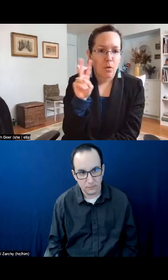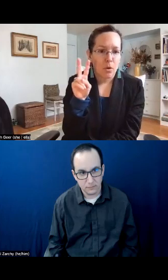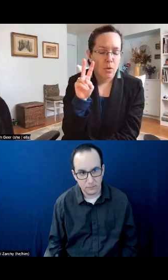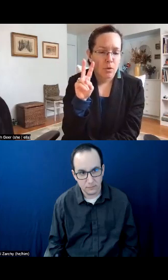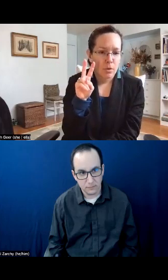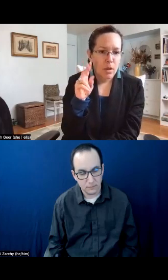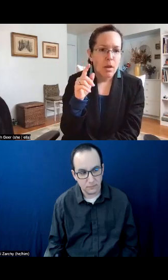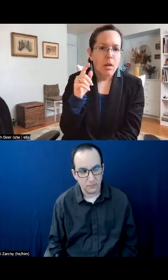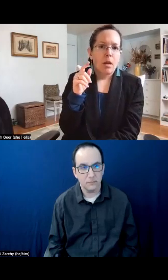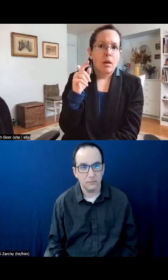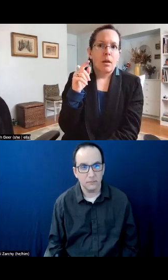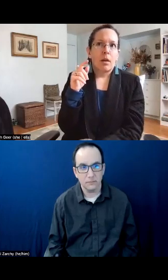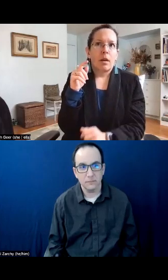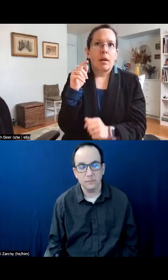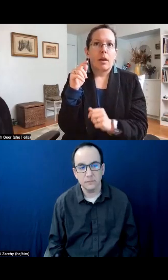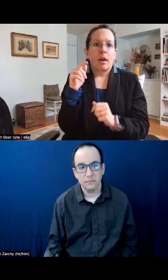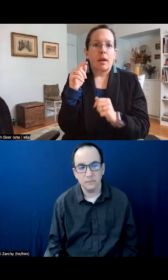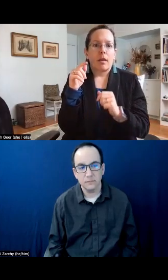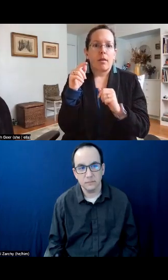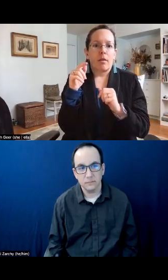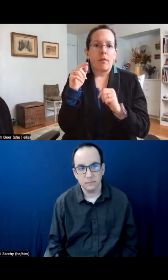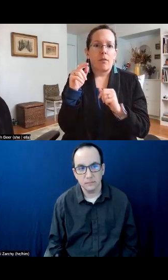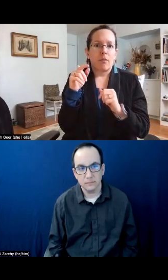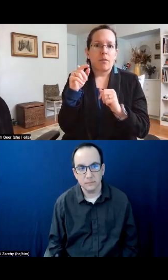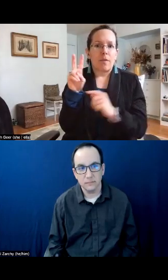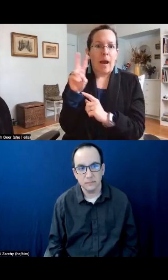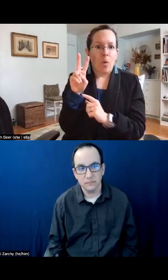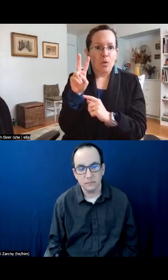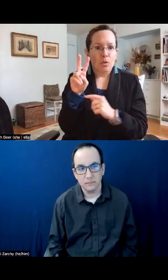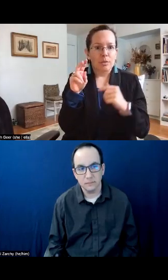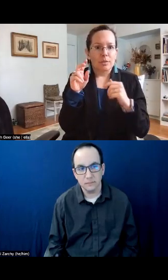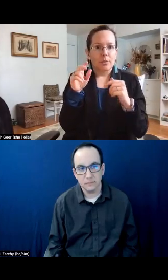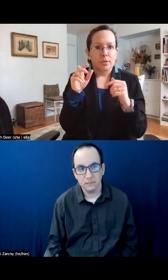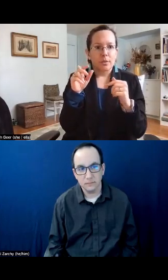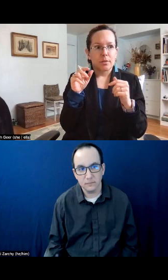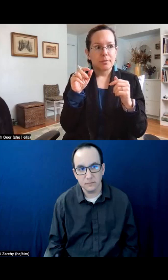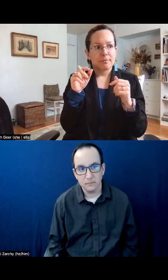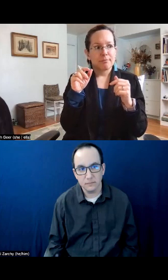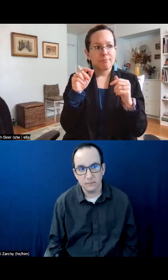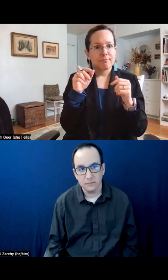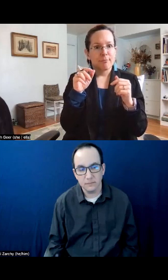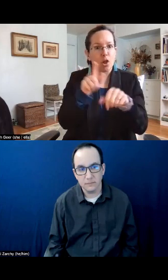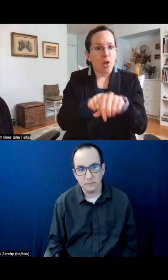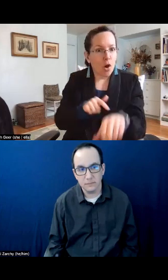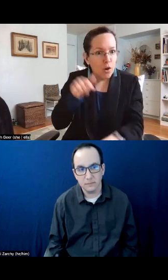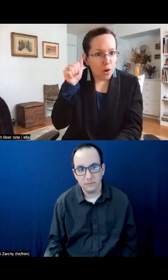signed languages. And that's more parallel to the vowel production in oral languages.